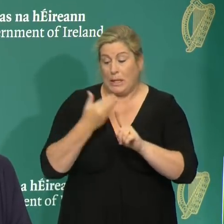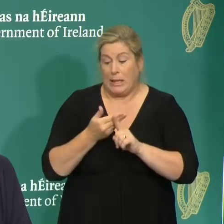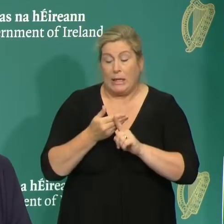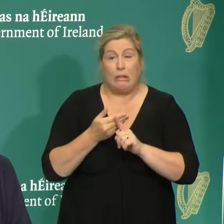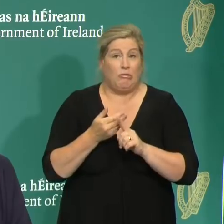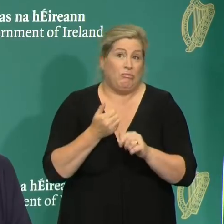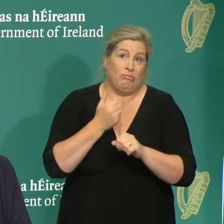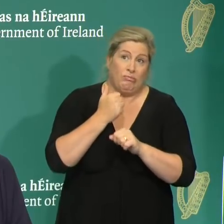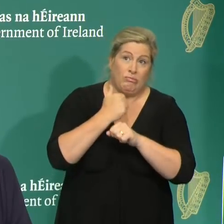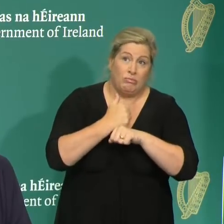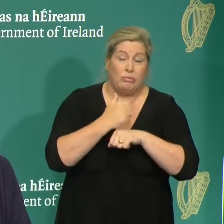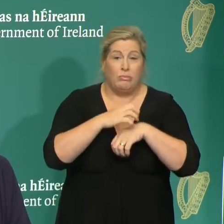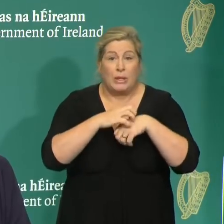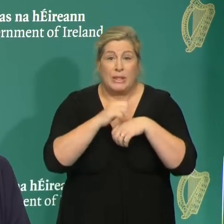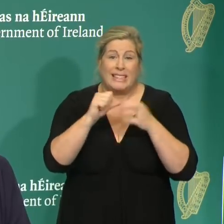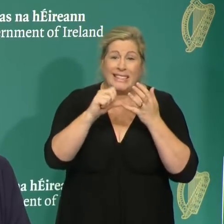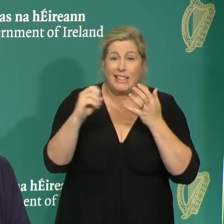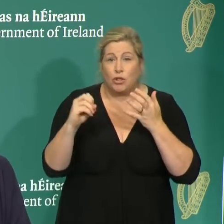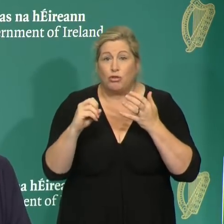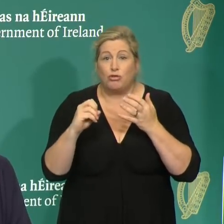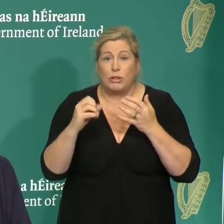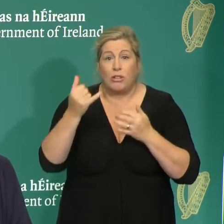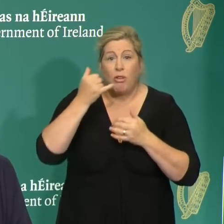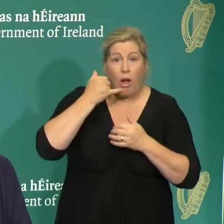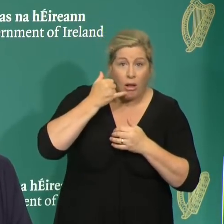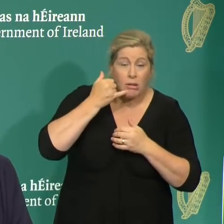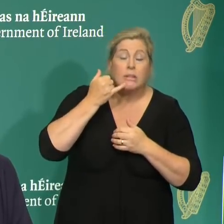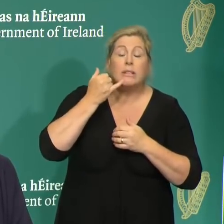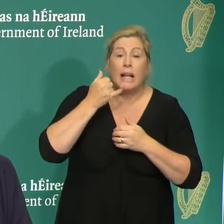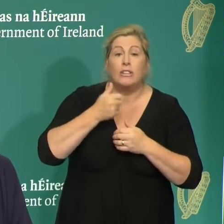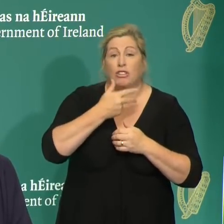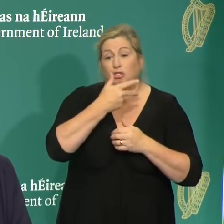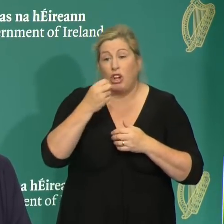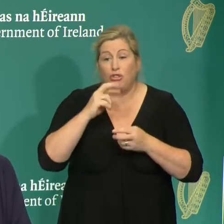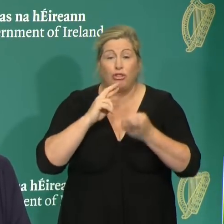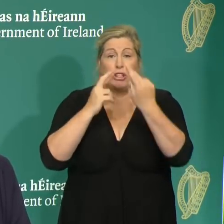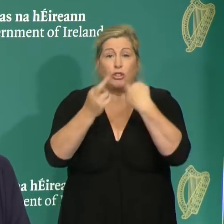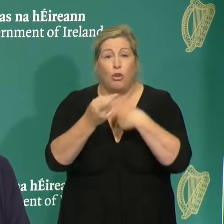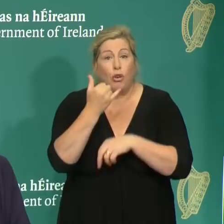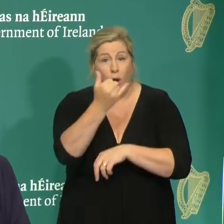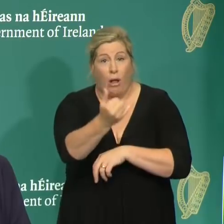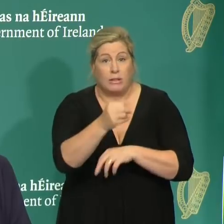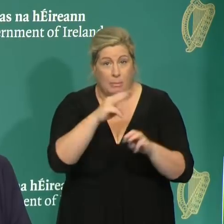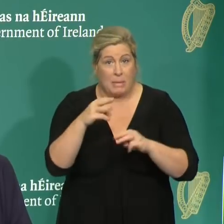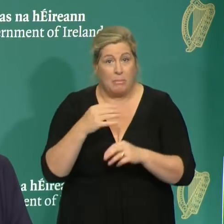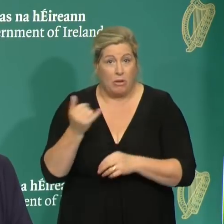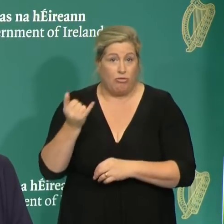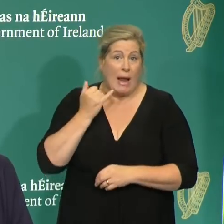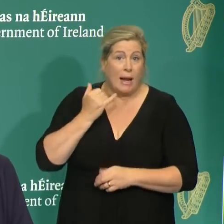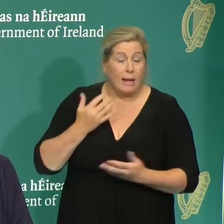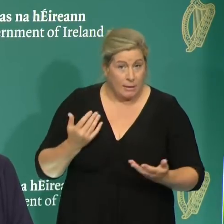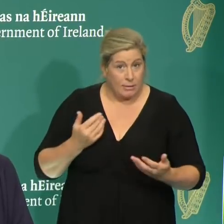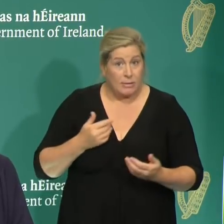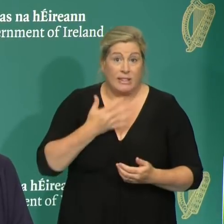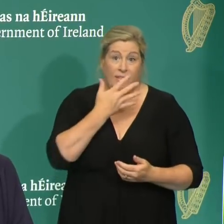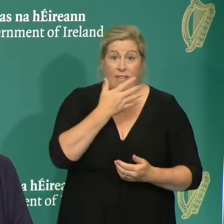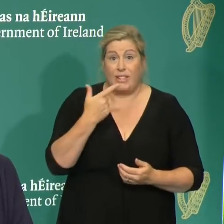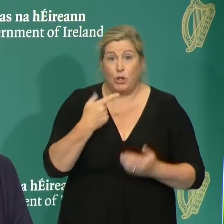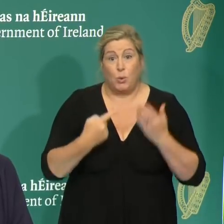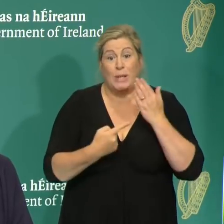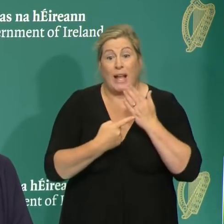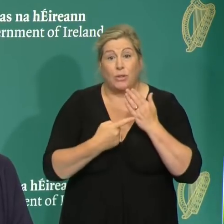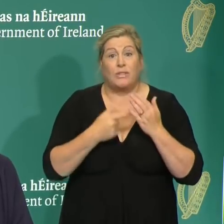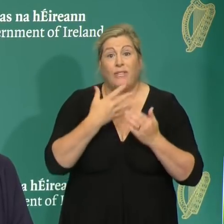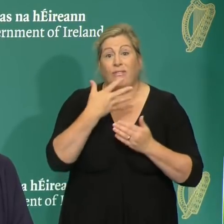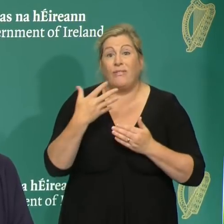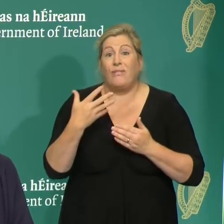600 calls and made approximately 360 follow-up calls to the people who have contacted them. That's